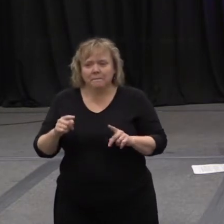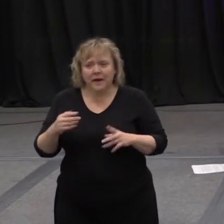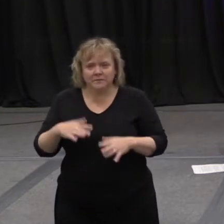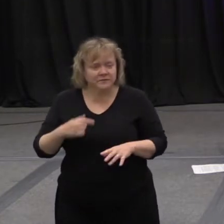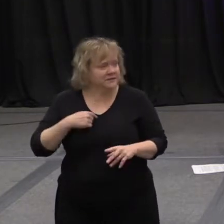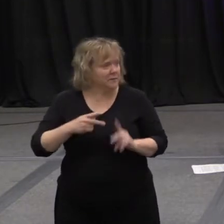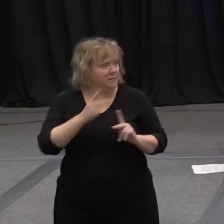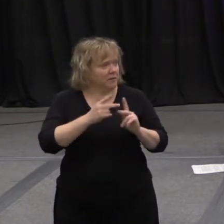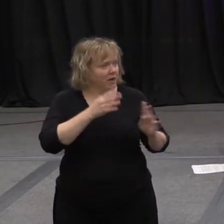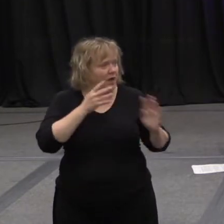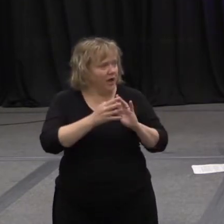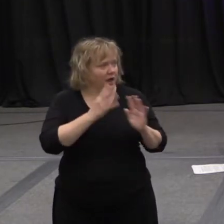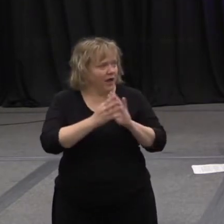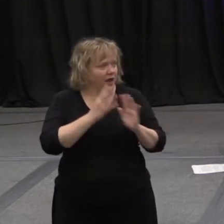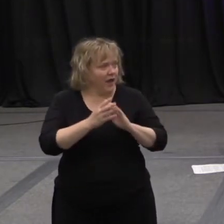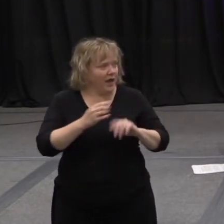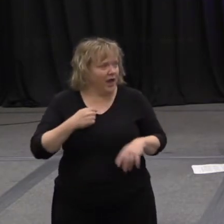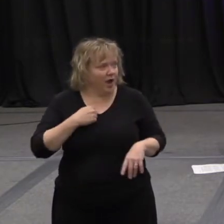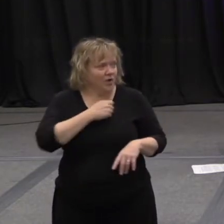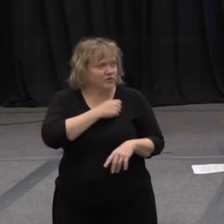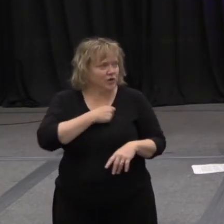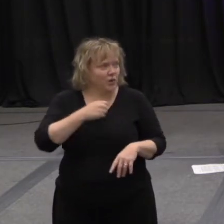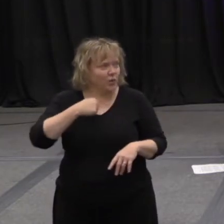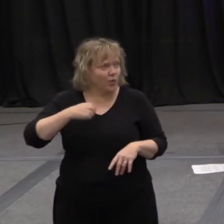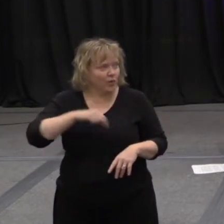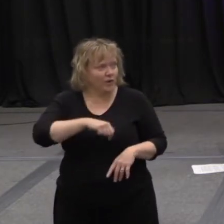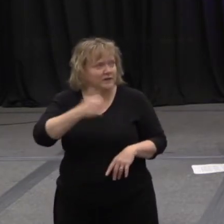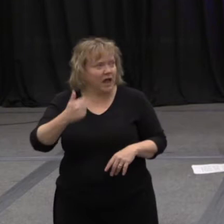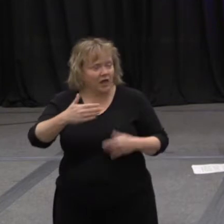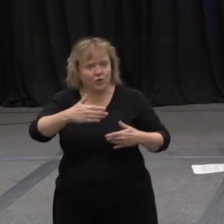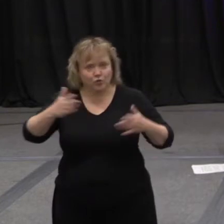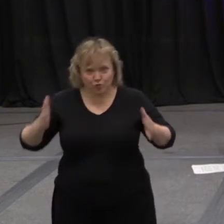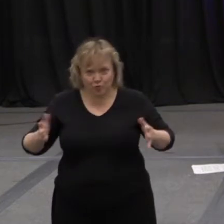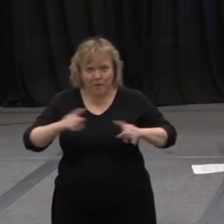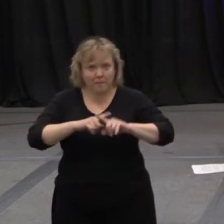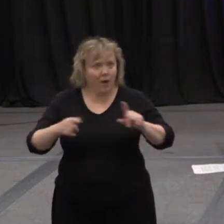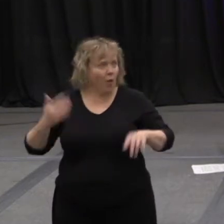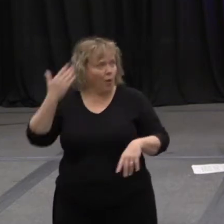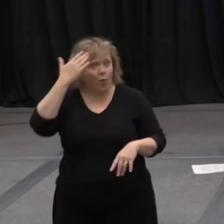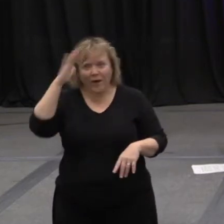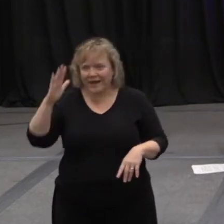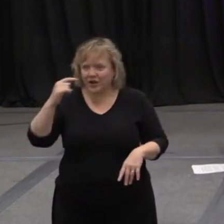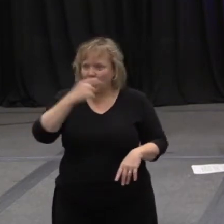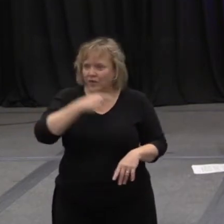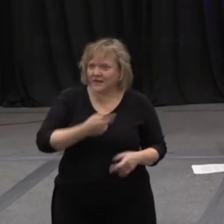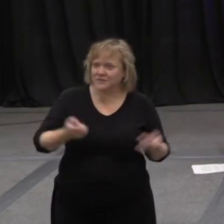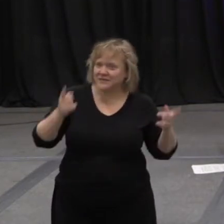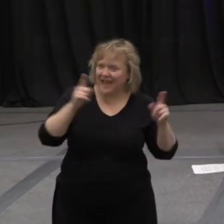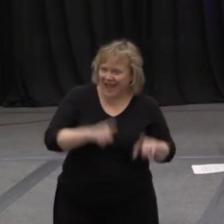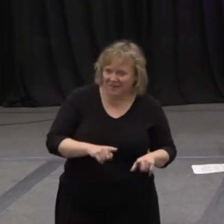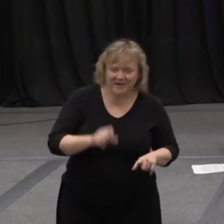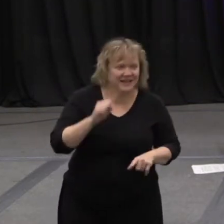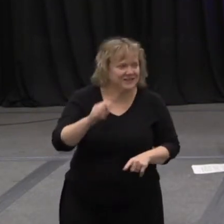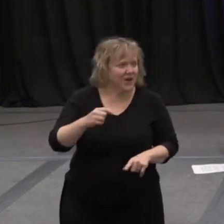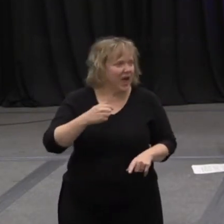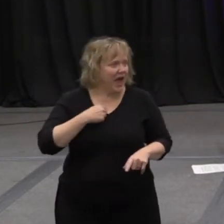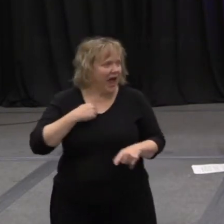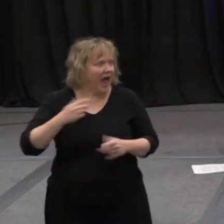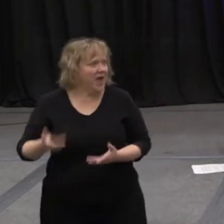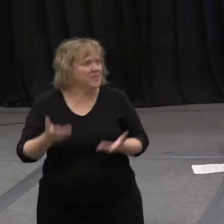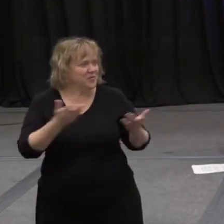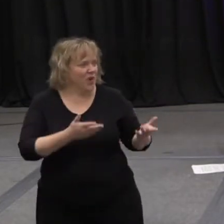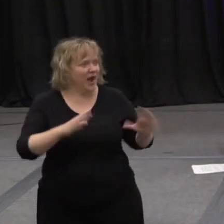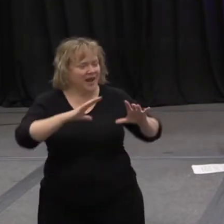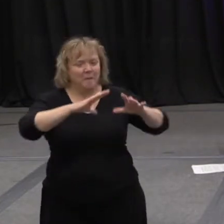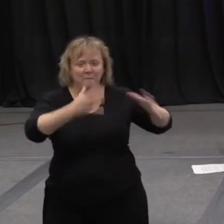science. Please come in. Please. Yay. Welcome. I know. Do please.